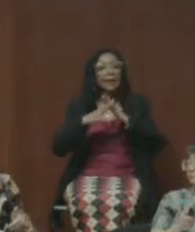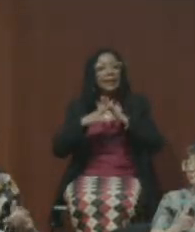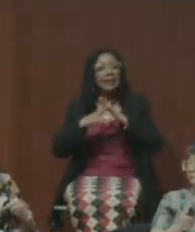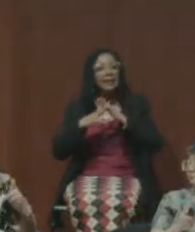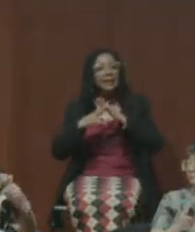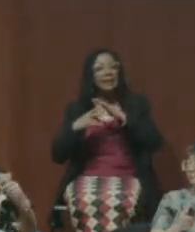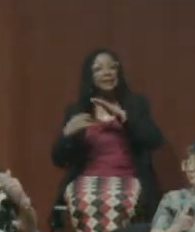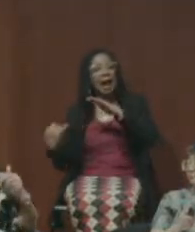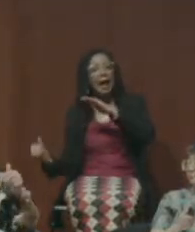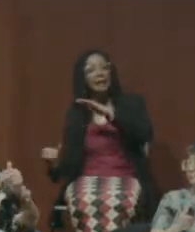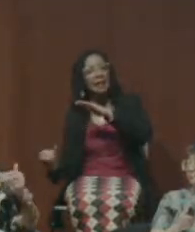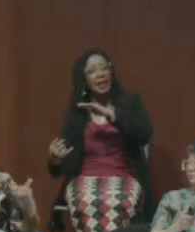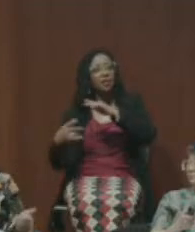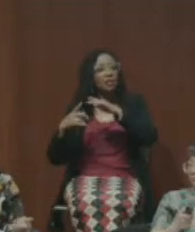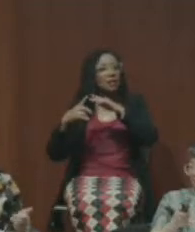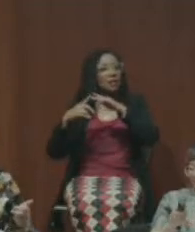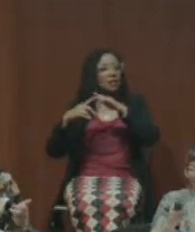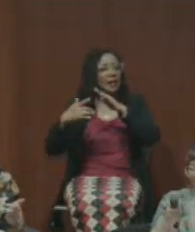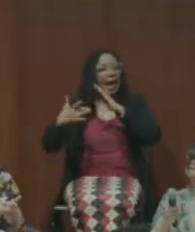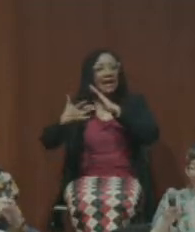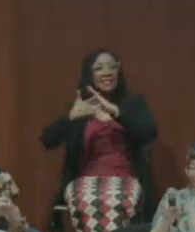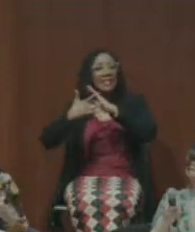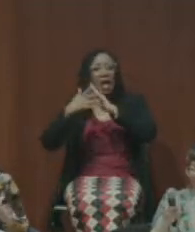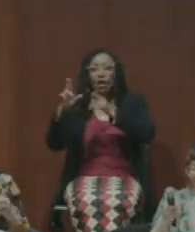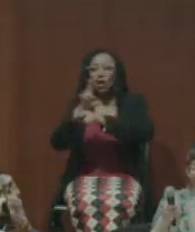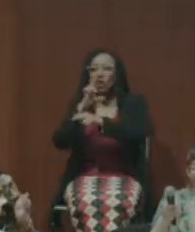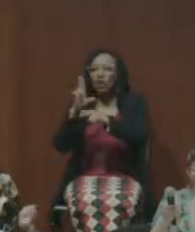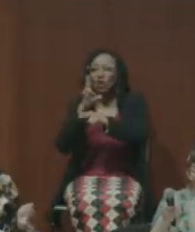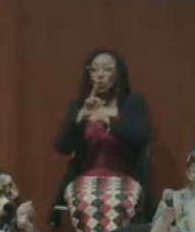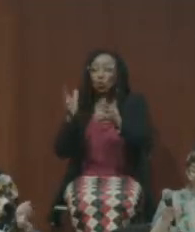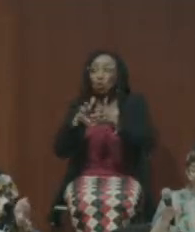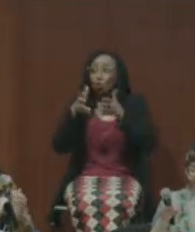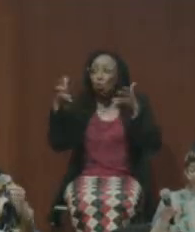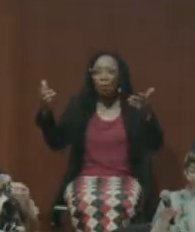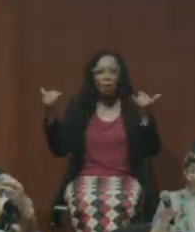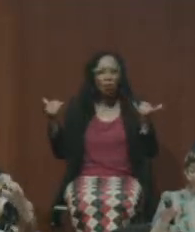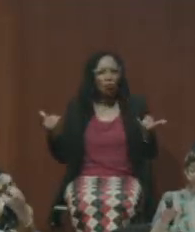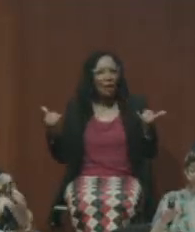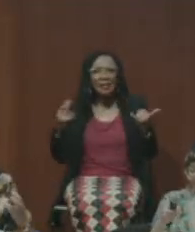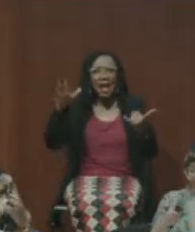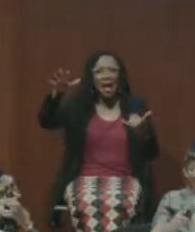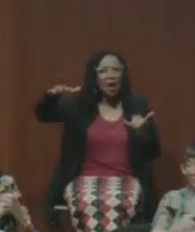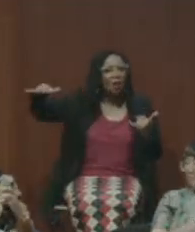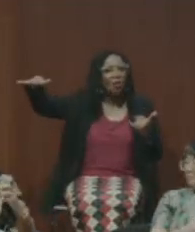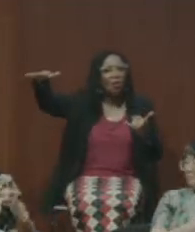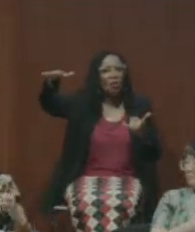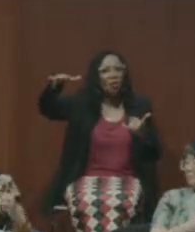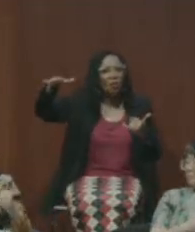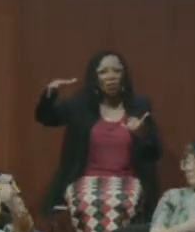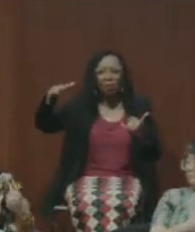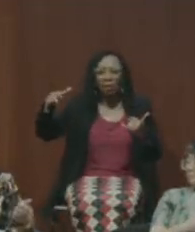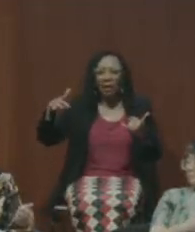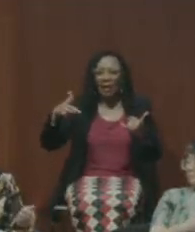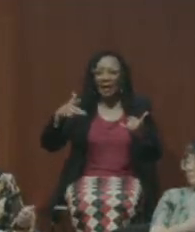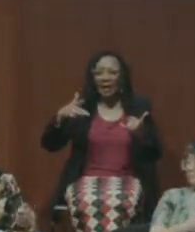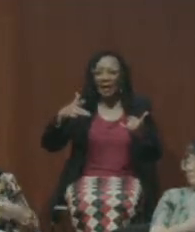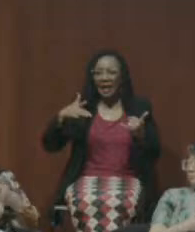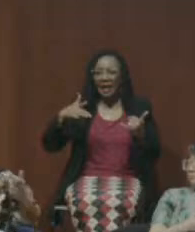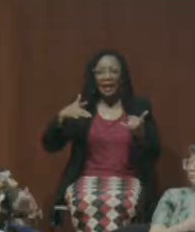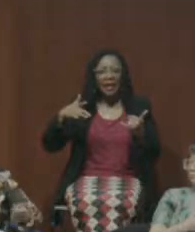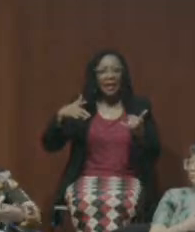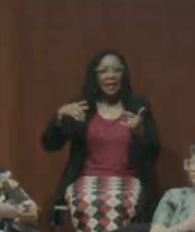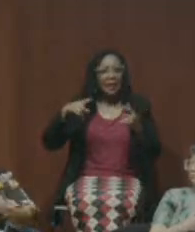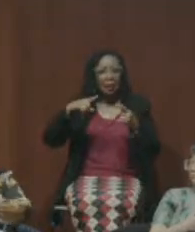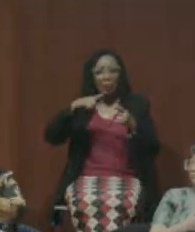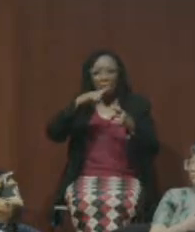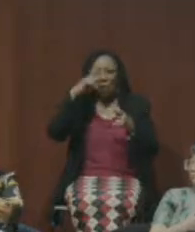and separation, technology is being used so much in that sense through like the blackout, the